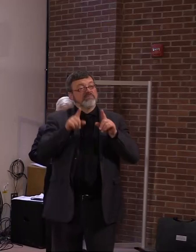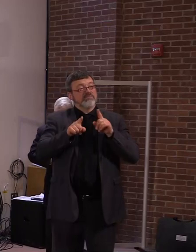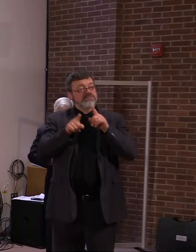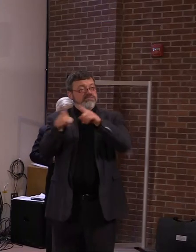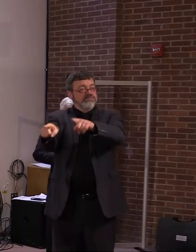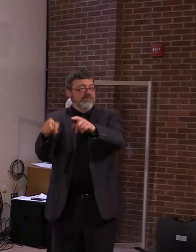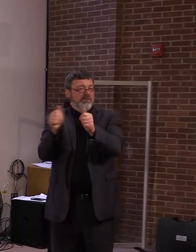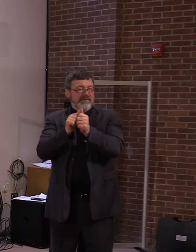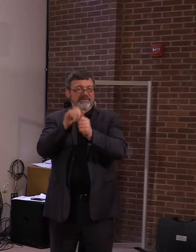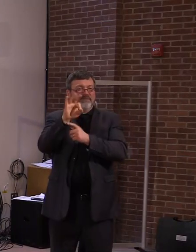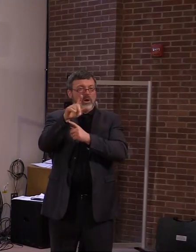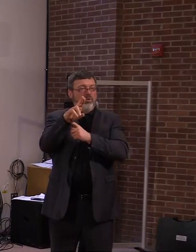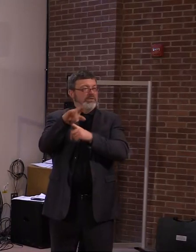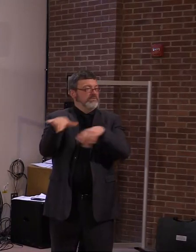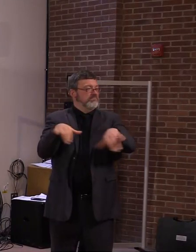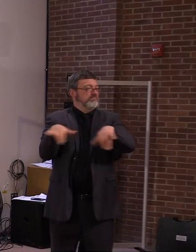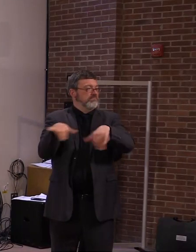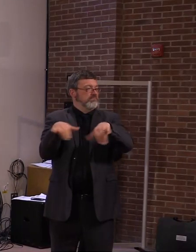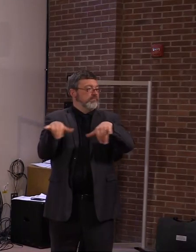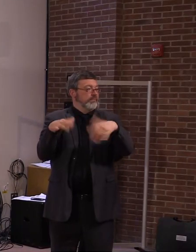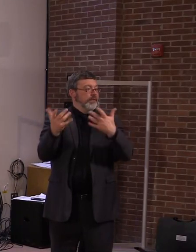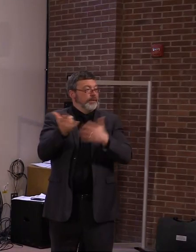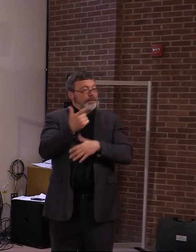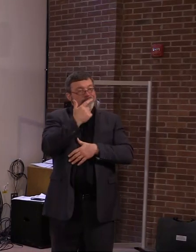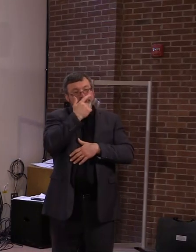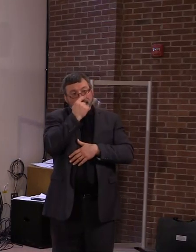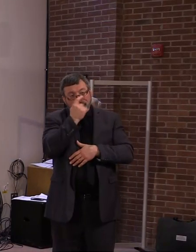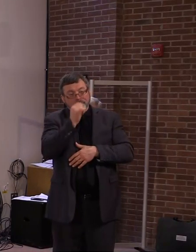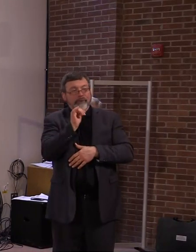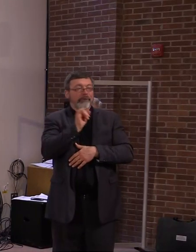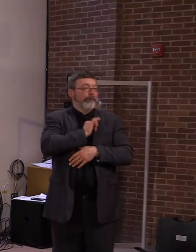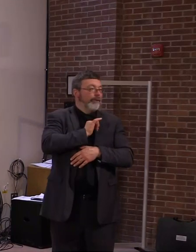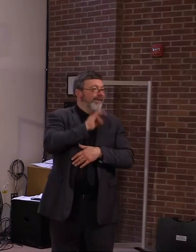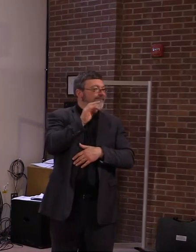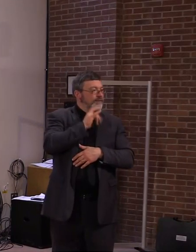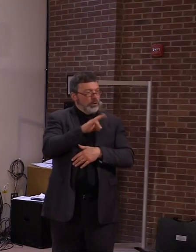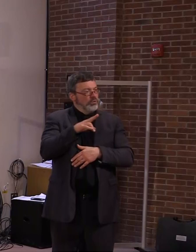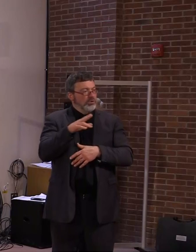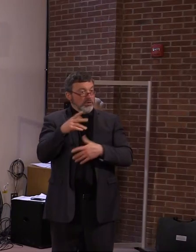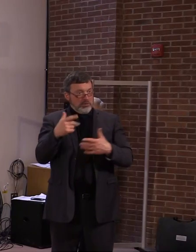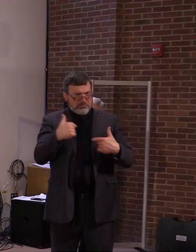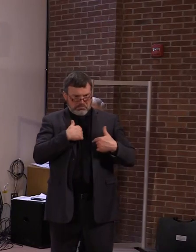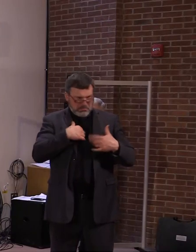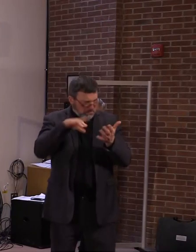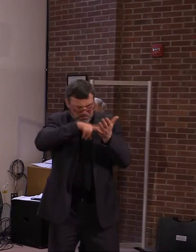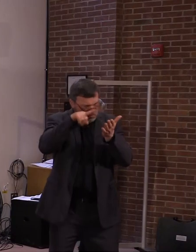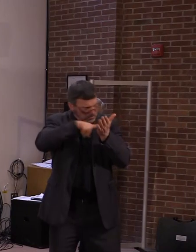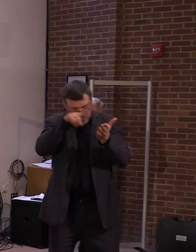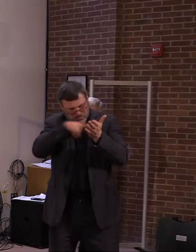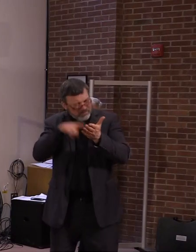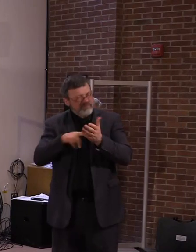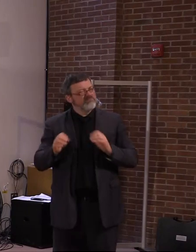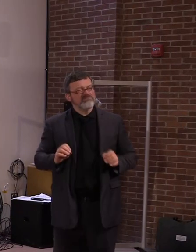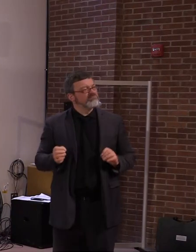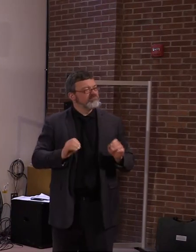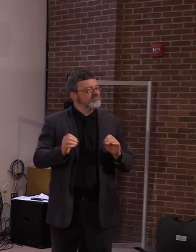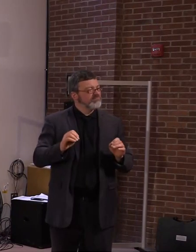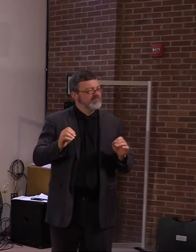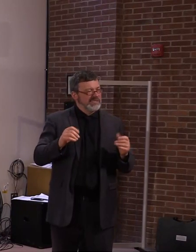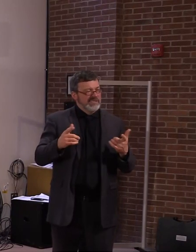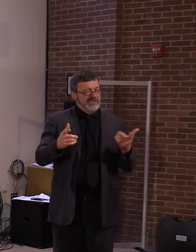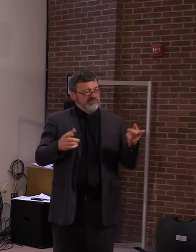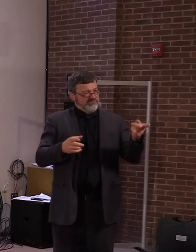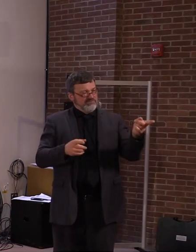the cold viruses and so forth. We just have that through physicians and so forth and the data collected